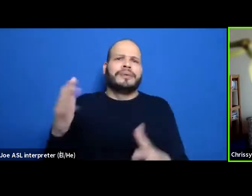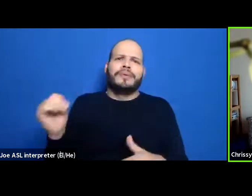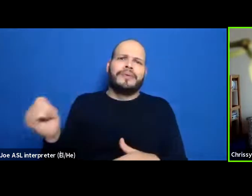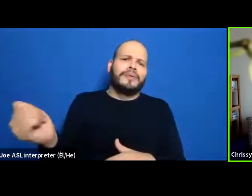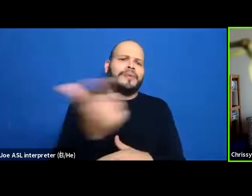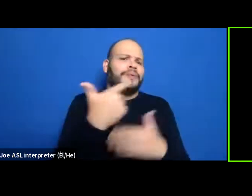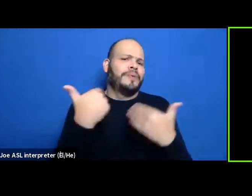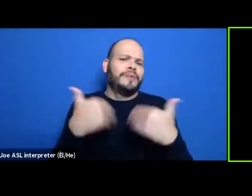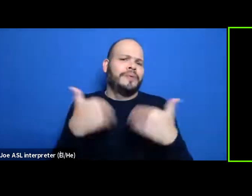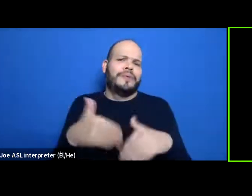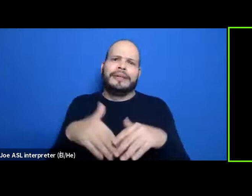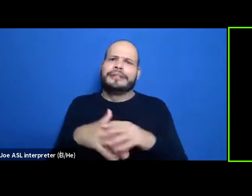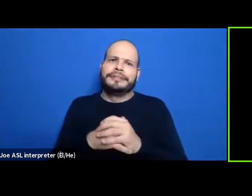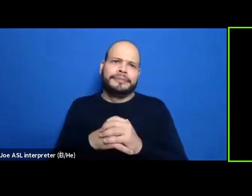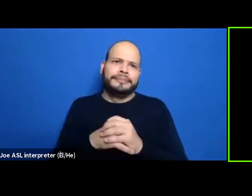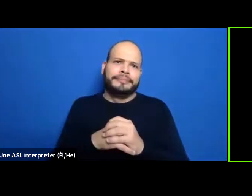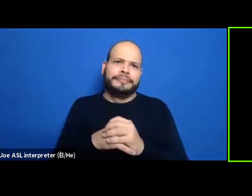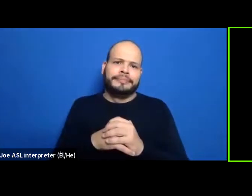question.